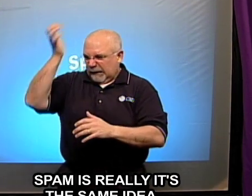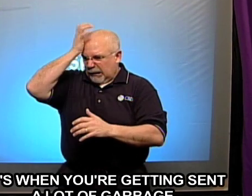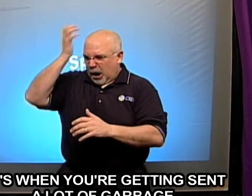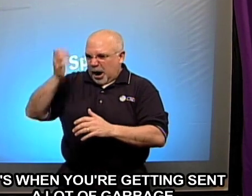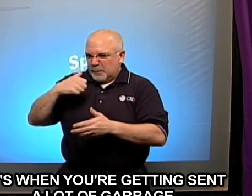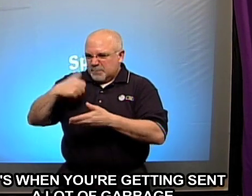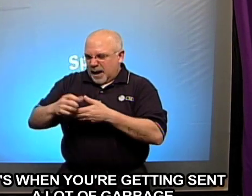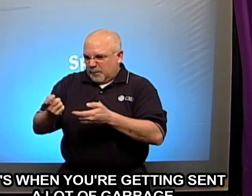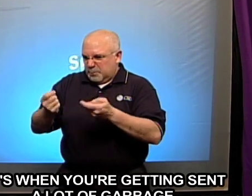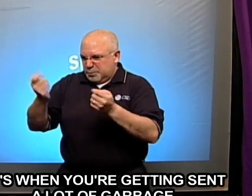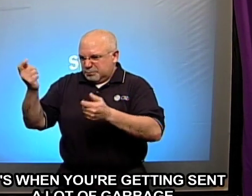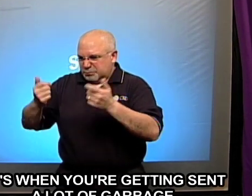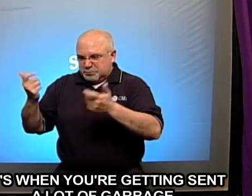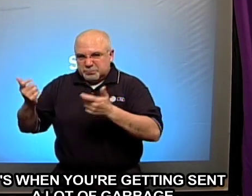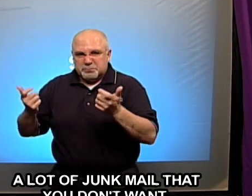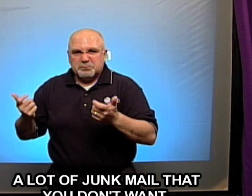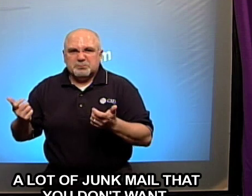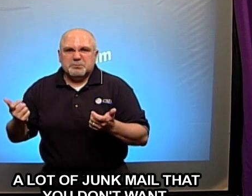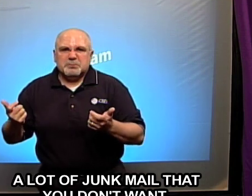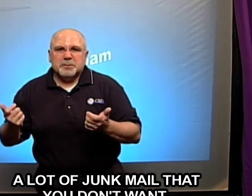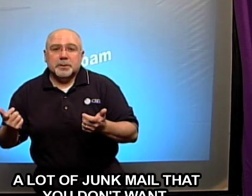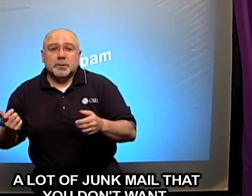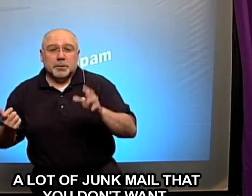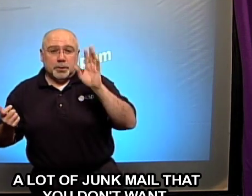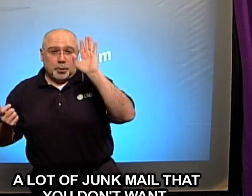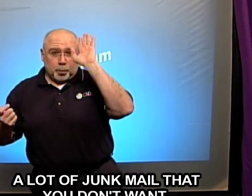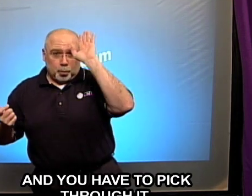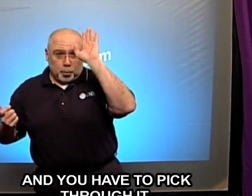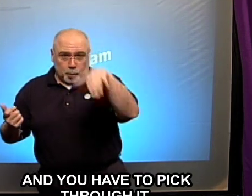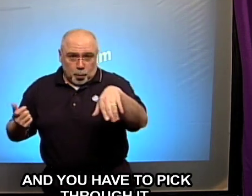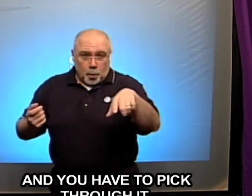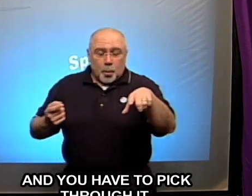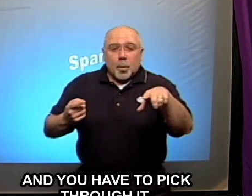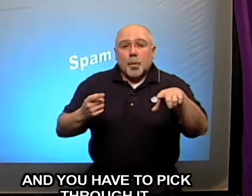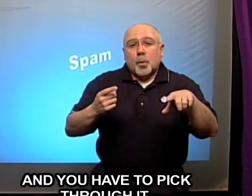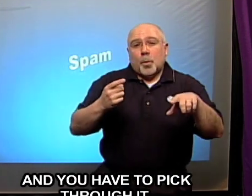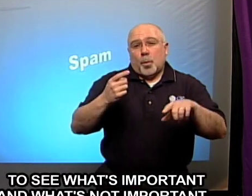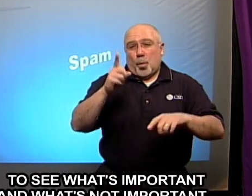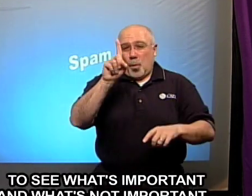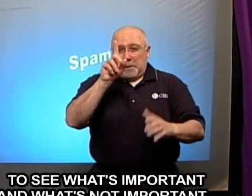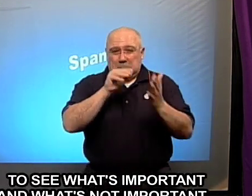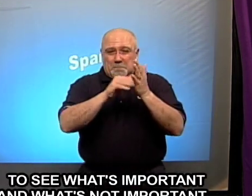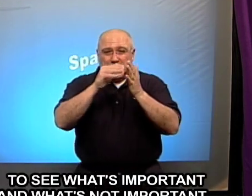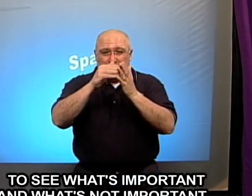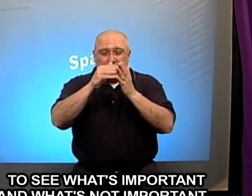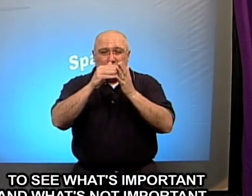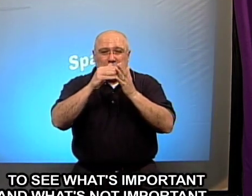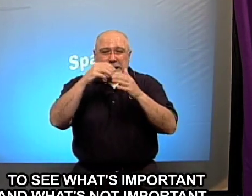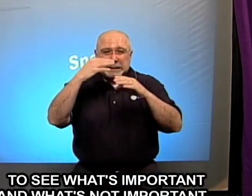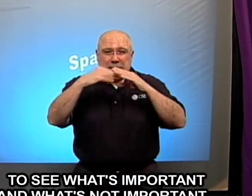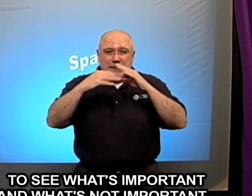it's when you're getting sent a lot of garbage a lot of junk mail that you don't want and you have to kind of pick through it to see what's what's important and what's not important